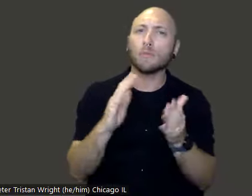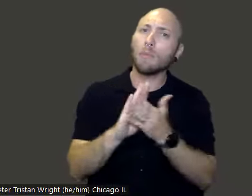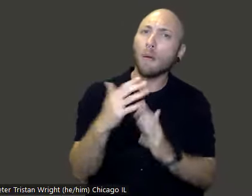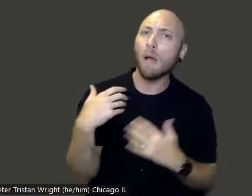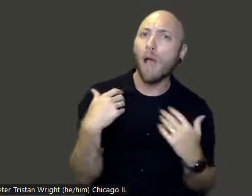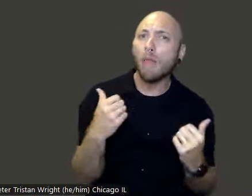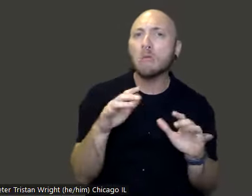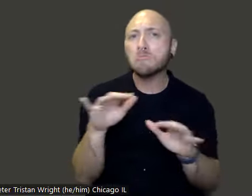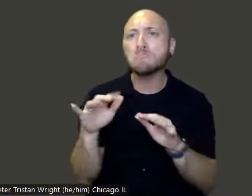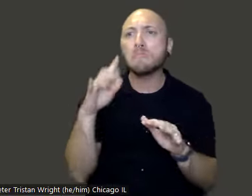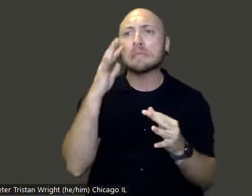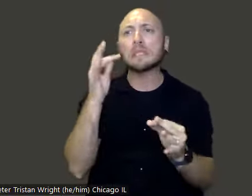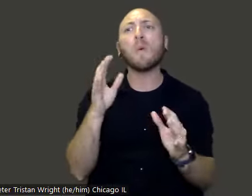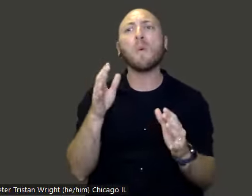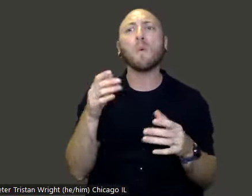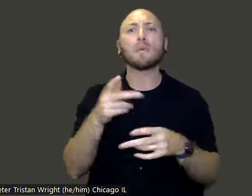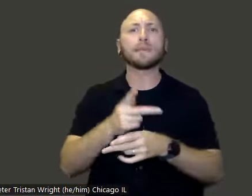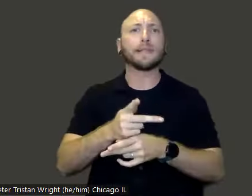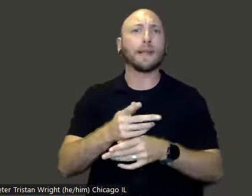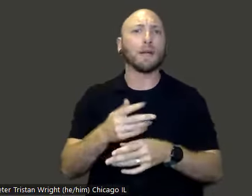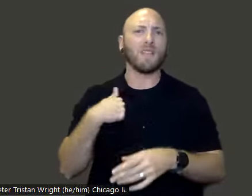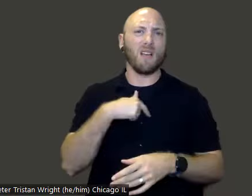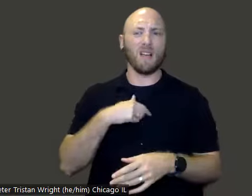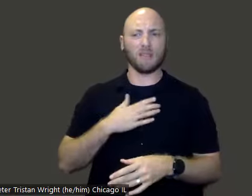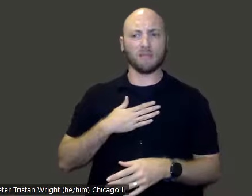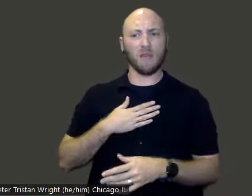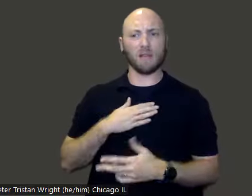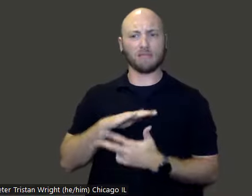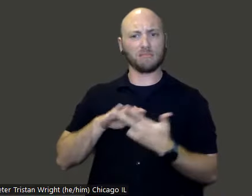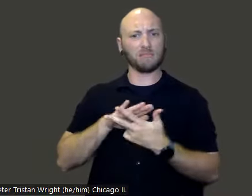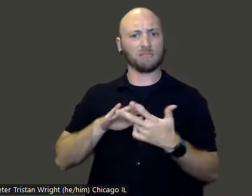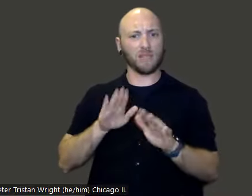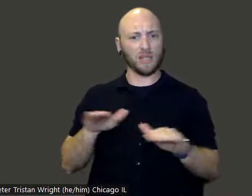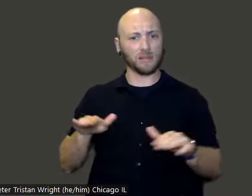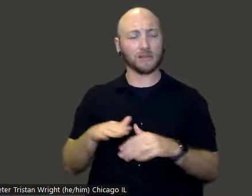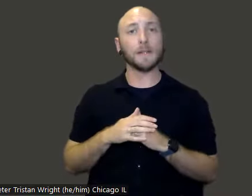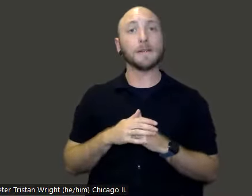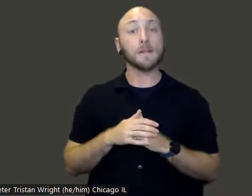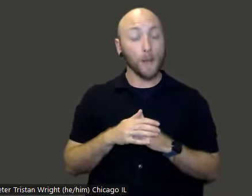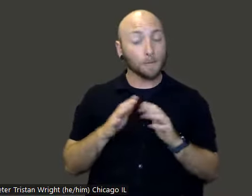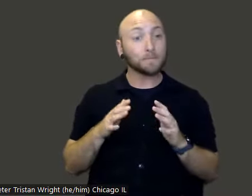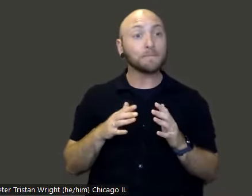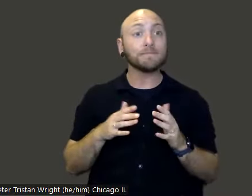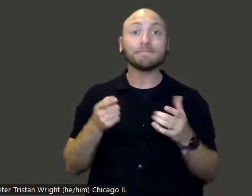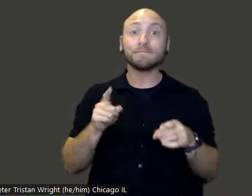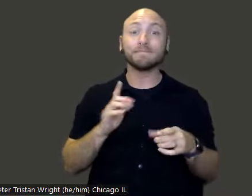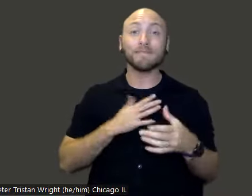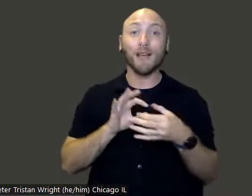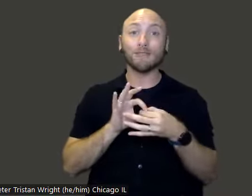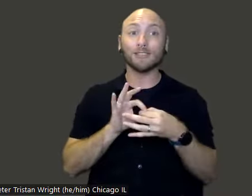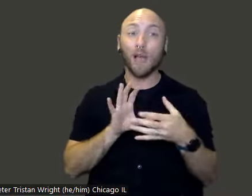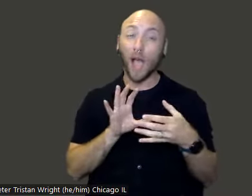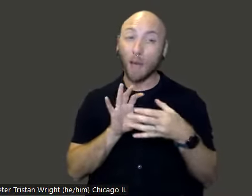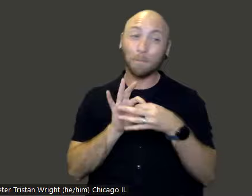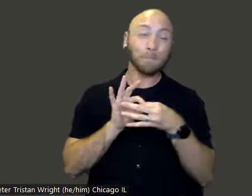so I started hanging out with my mom a lot, and I became very close with my mom. And I became